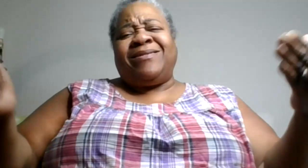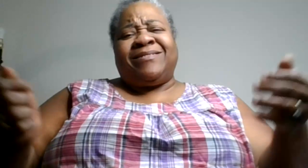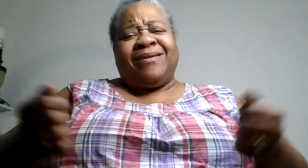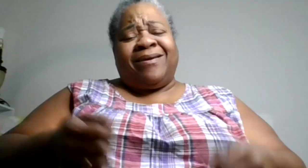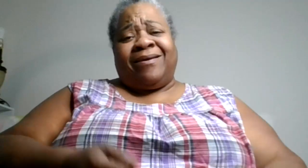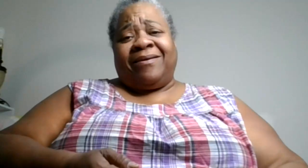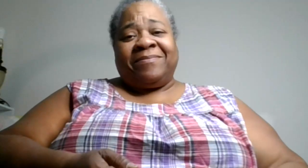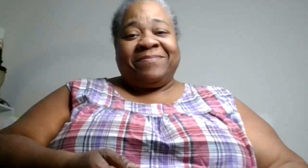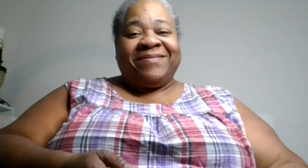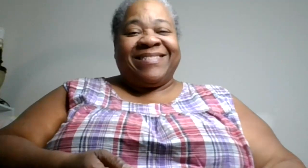Easy.